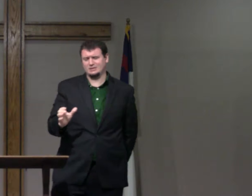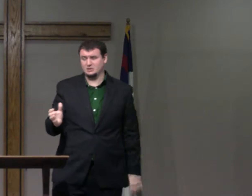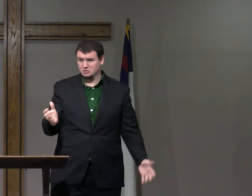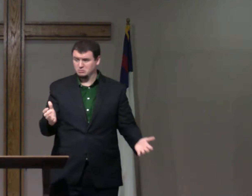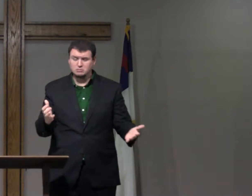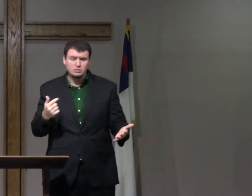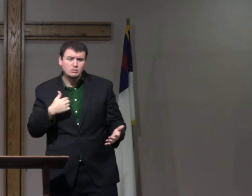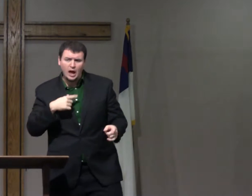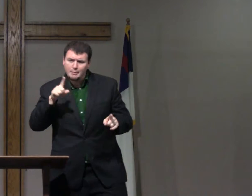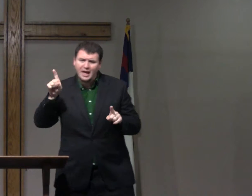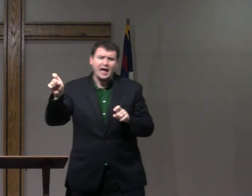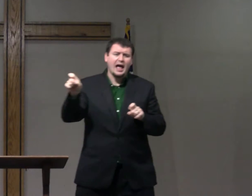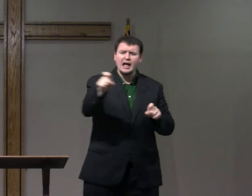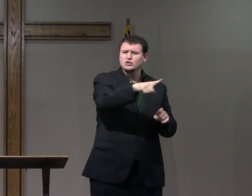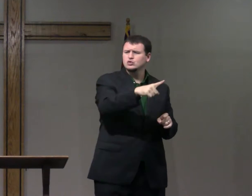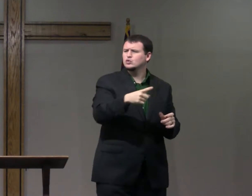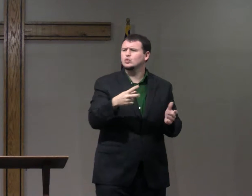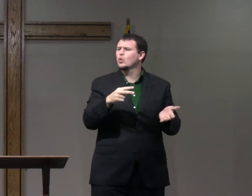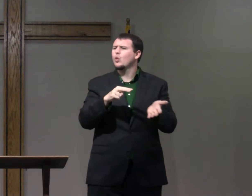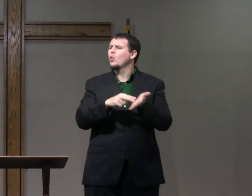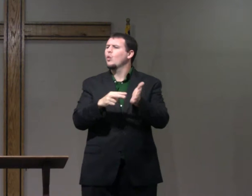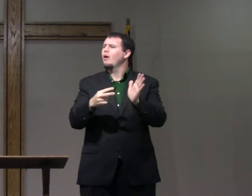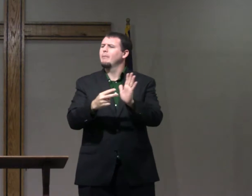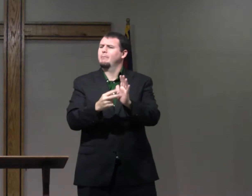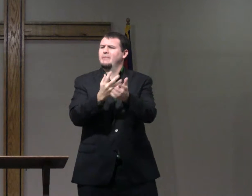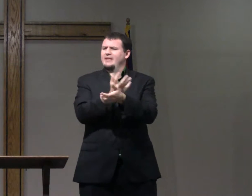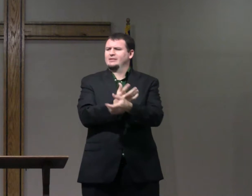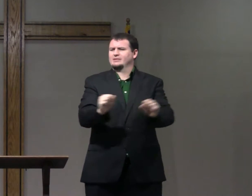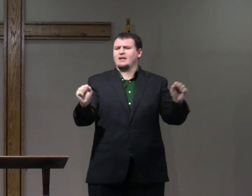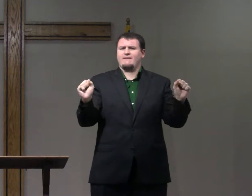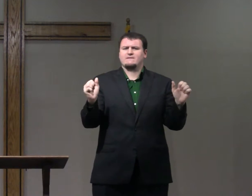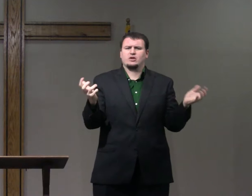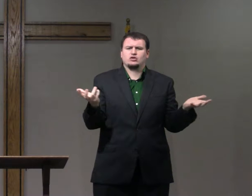But that's just a basic verse. I know that verse.